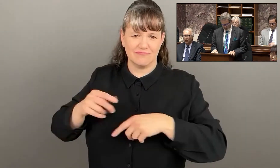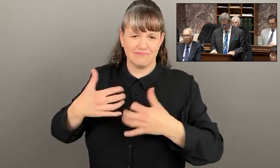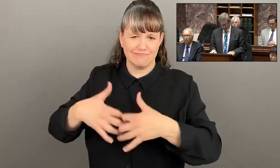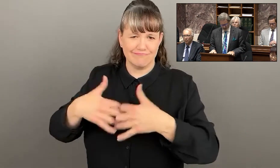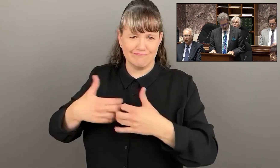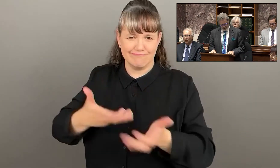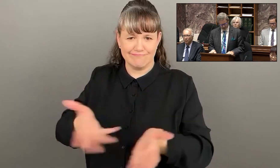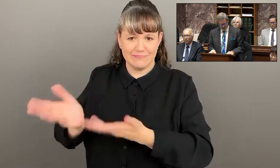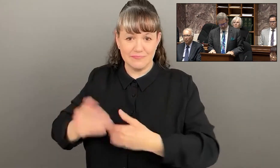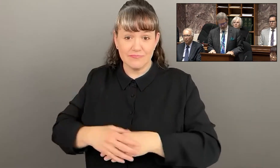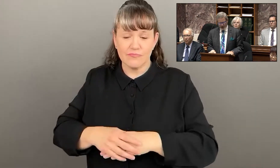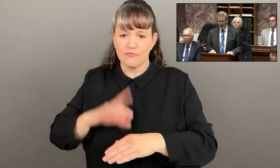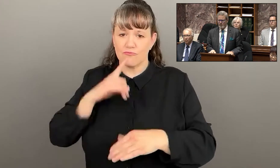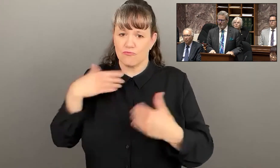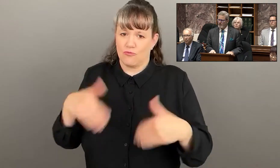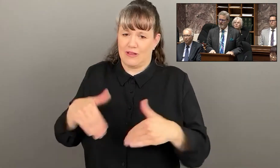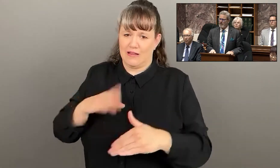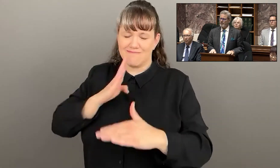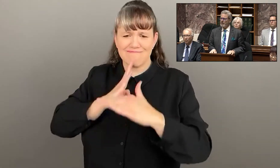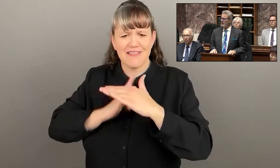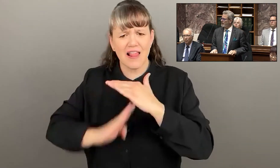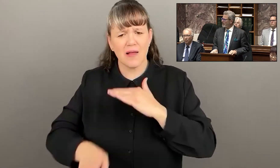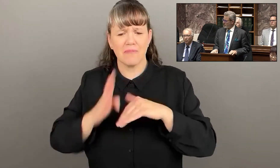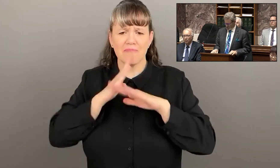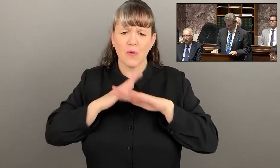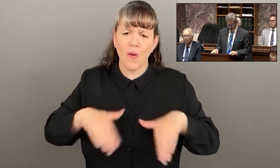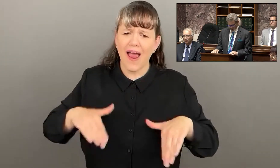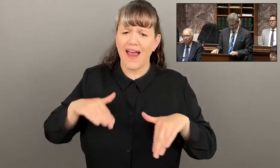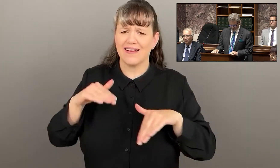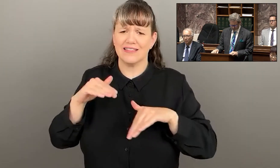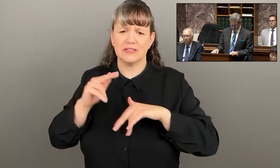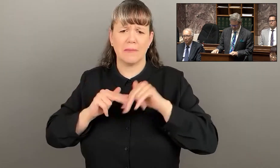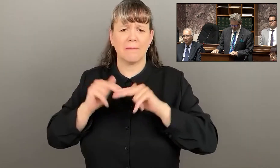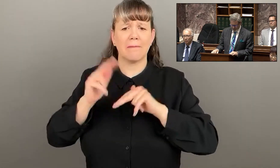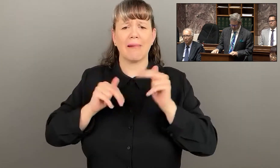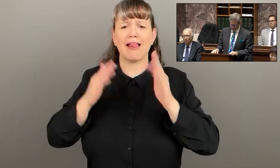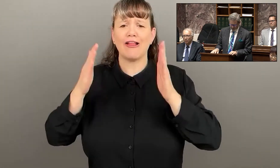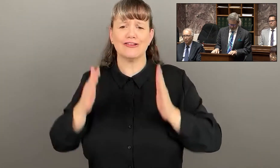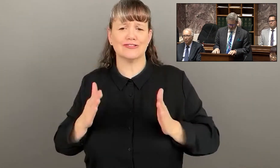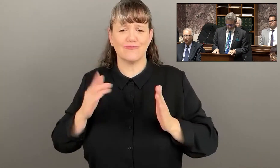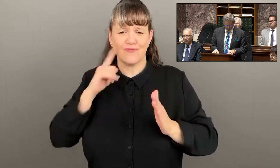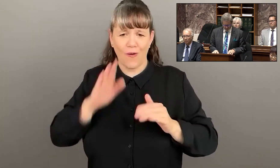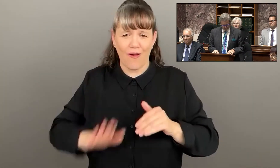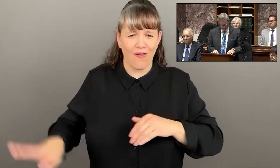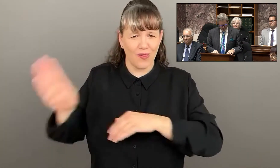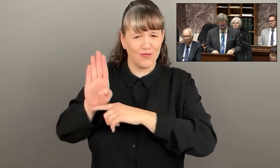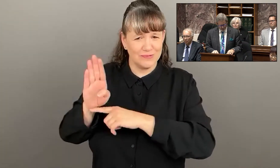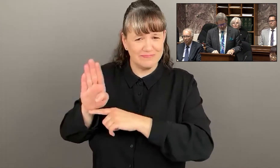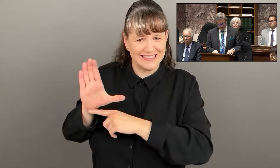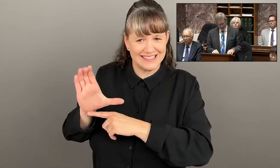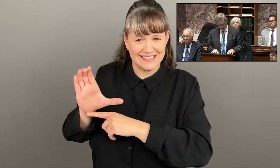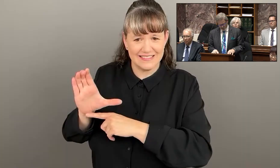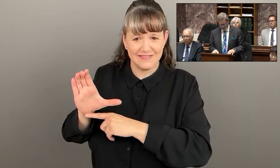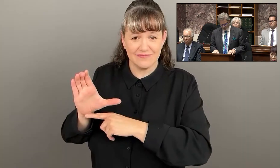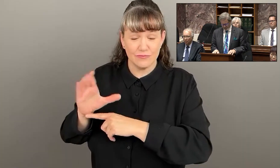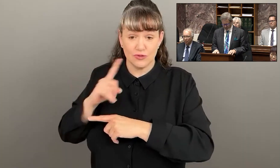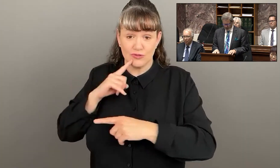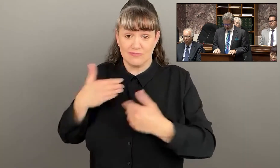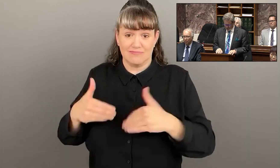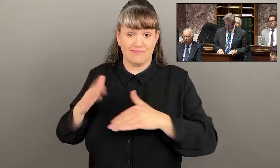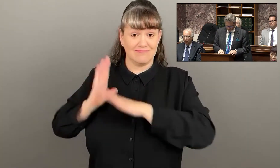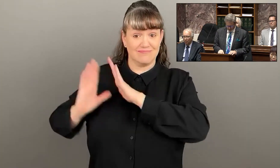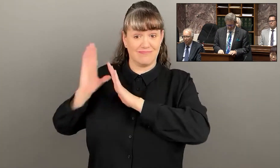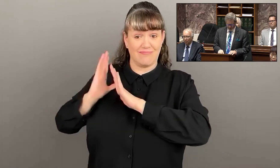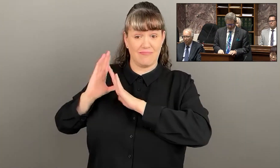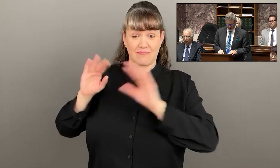with humble beginnings and built something extraordinary. Larry took over the helm of the Vetter Group